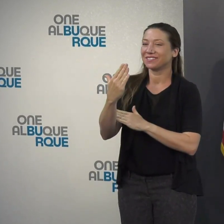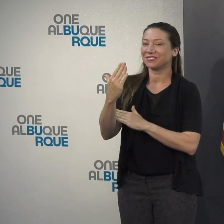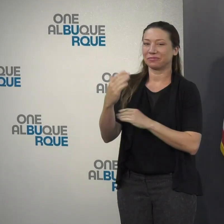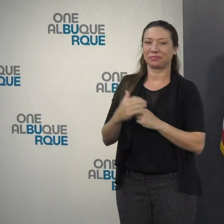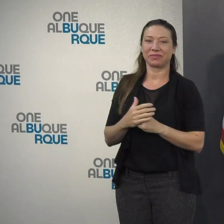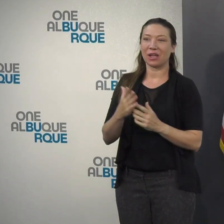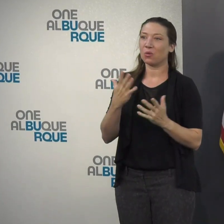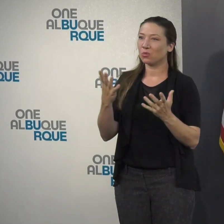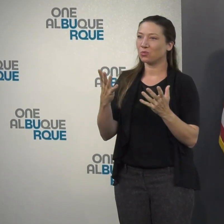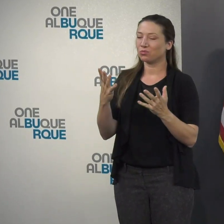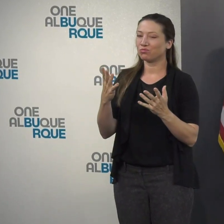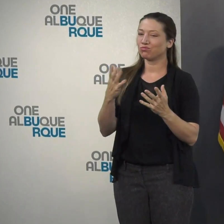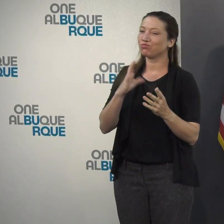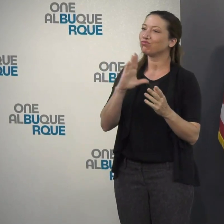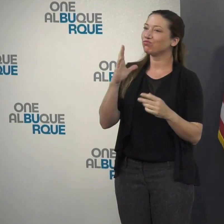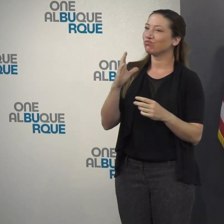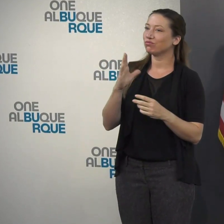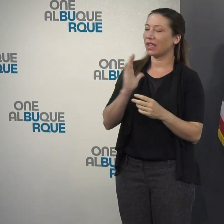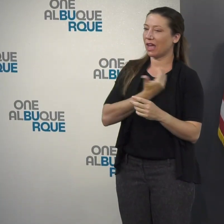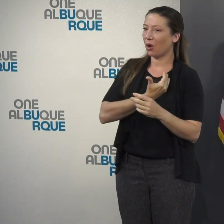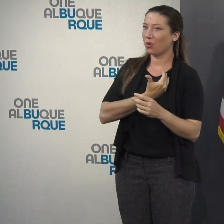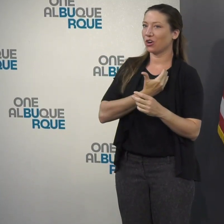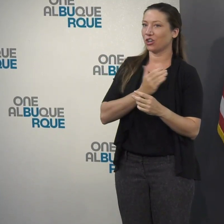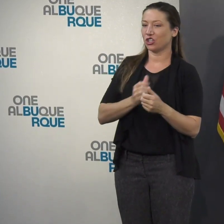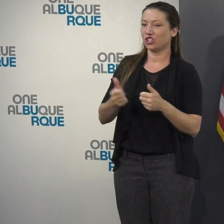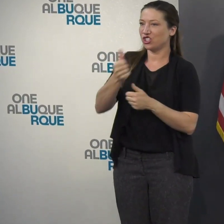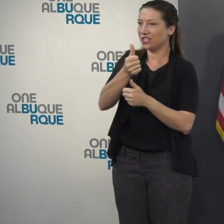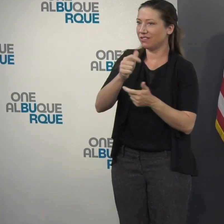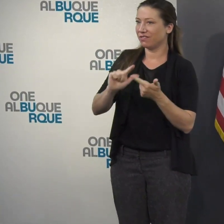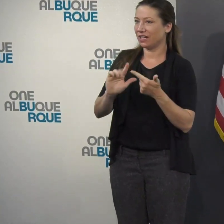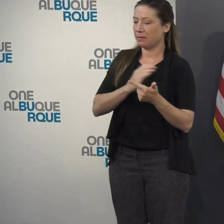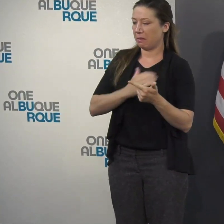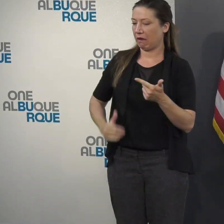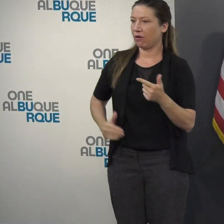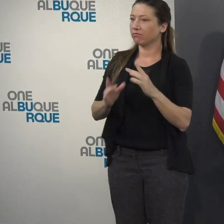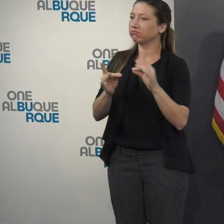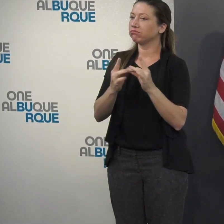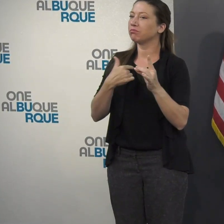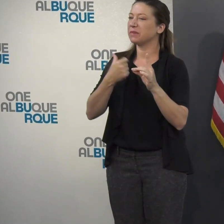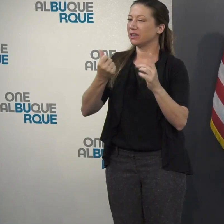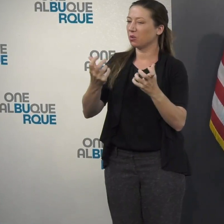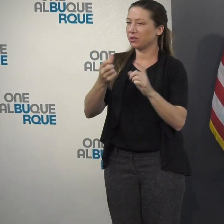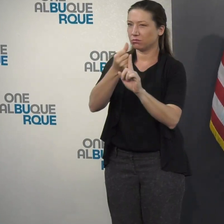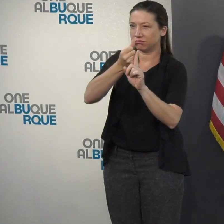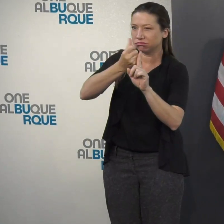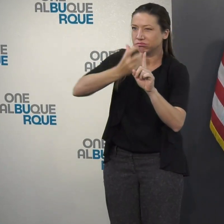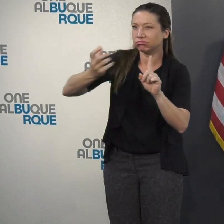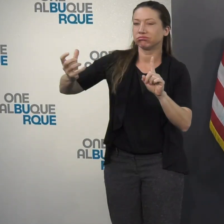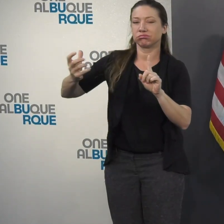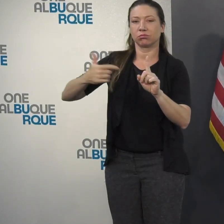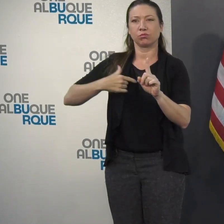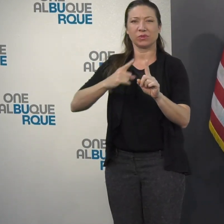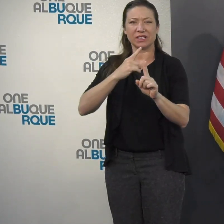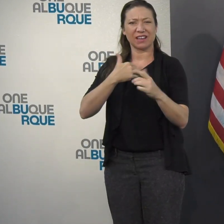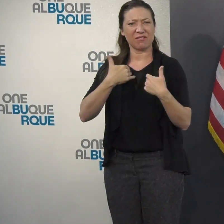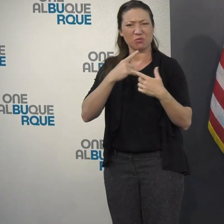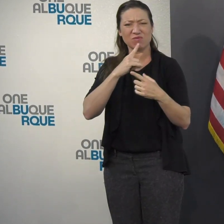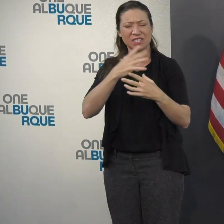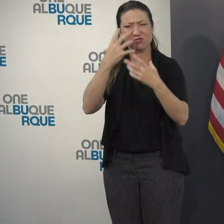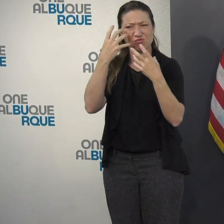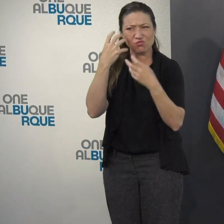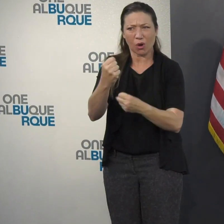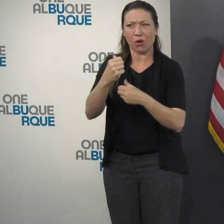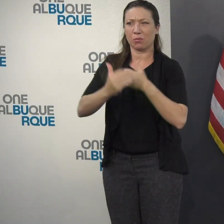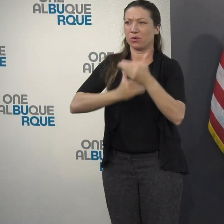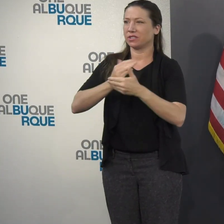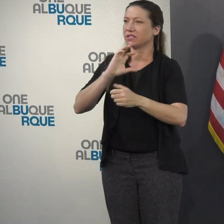what the chief and the mayor have said, we have a really robust process in place for the men and women of the Albuquerque Police Department.